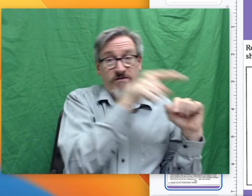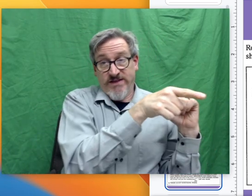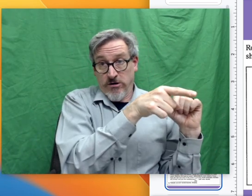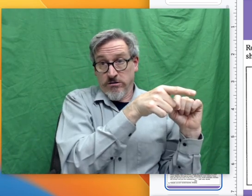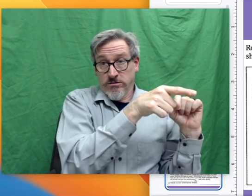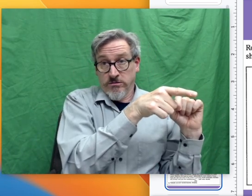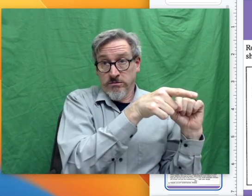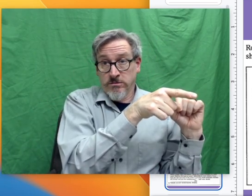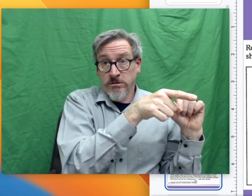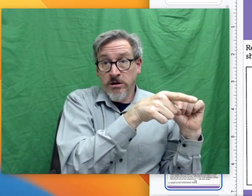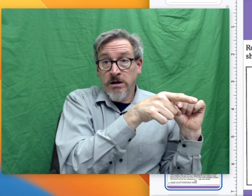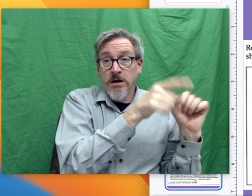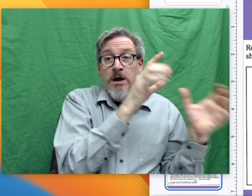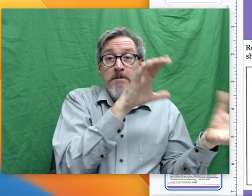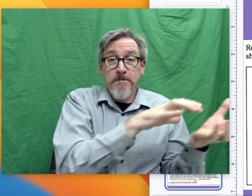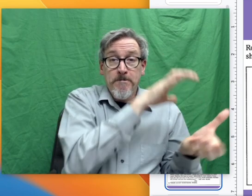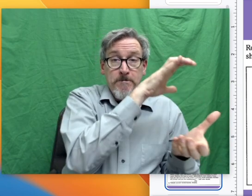over there,